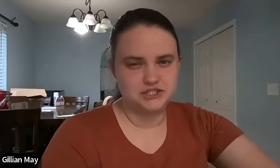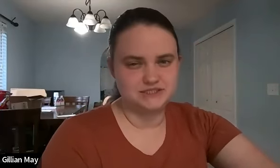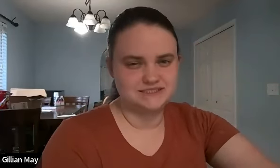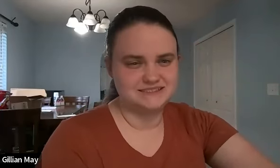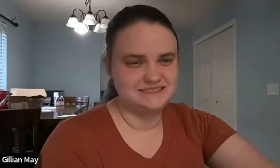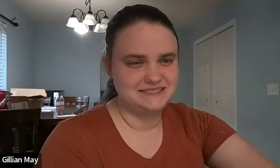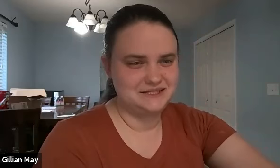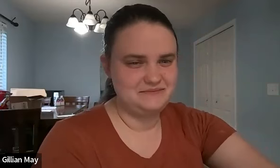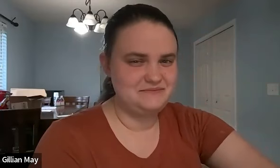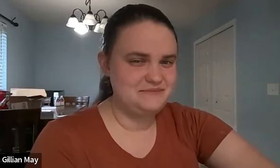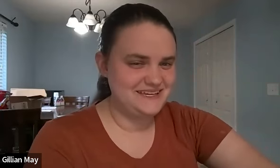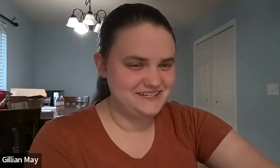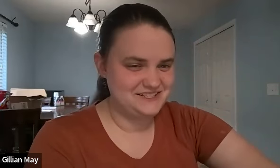Peach. Peach.